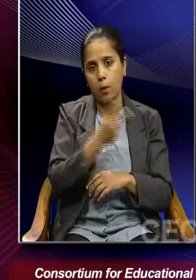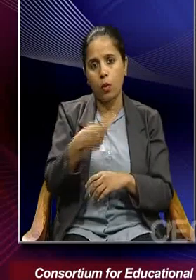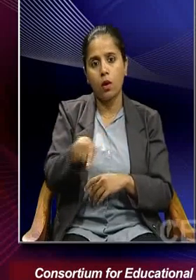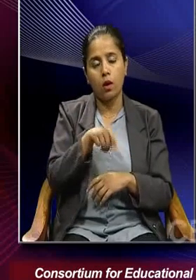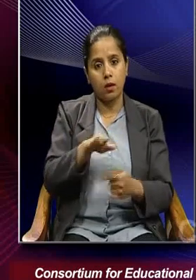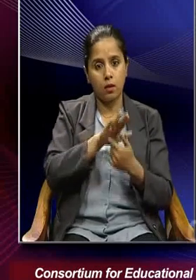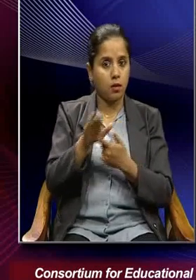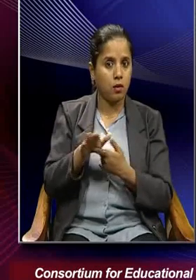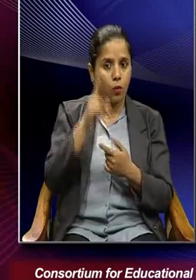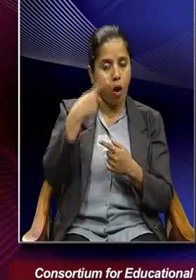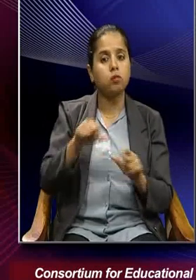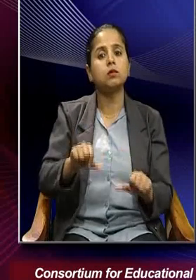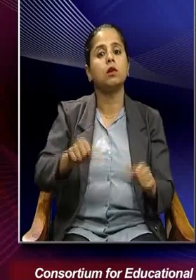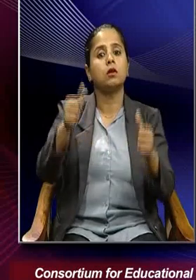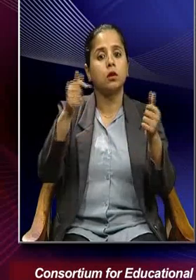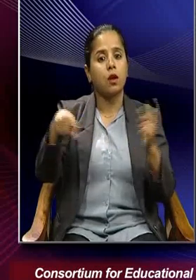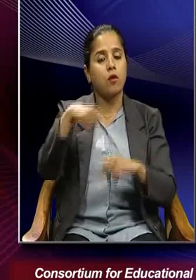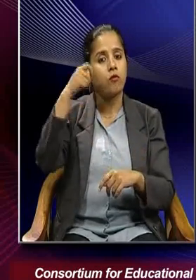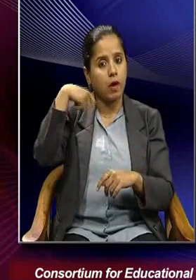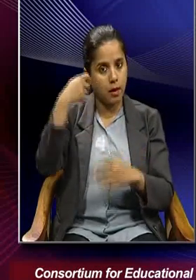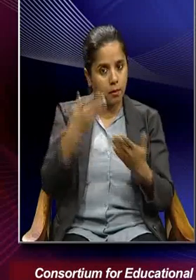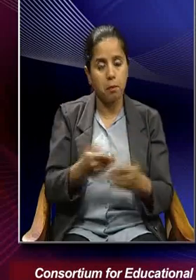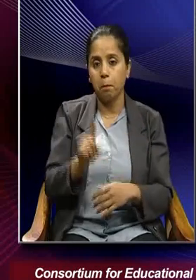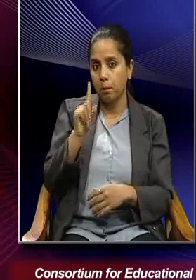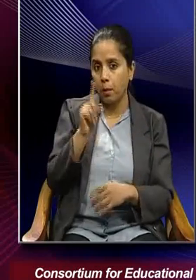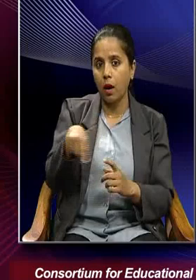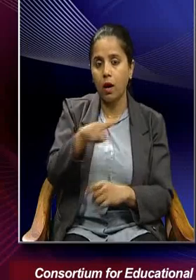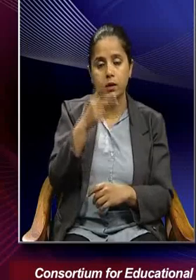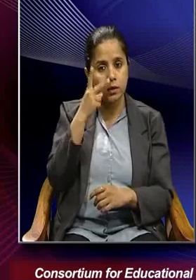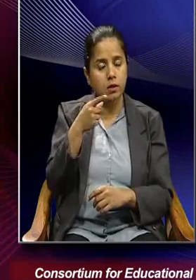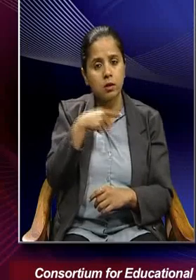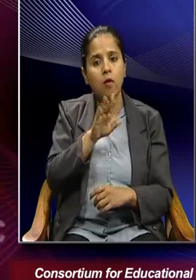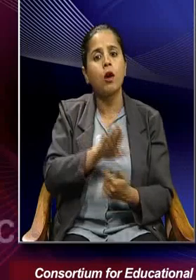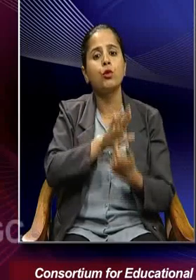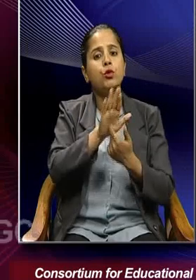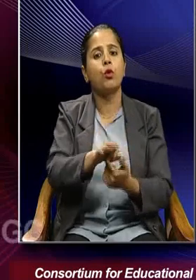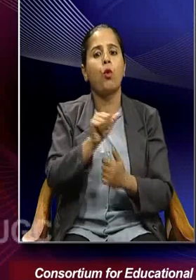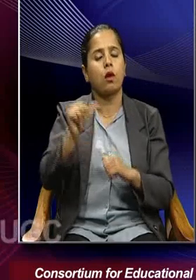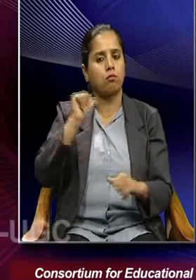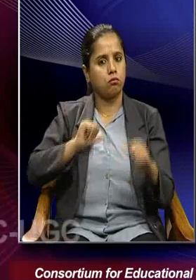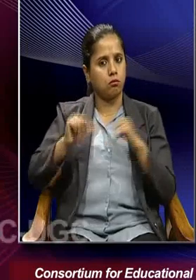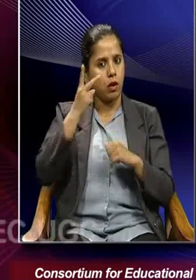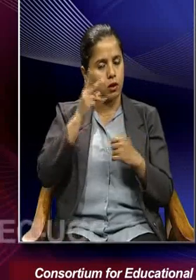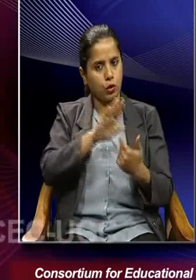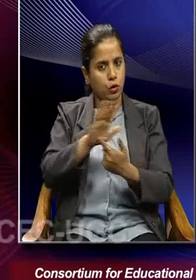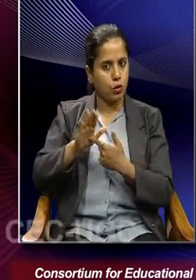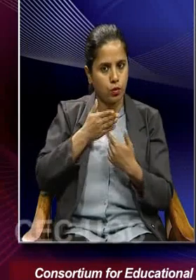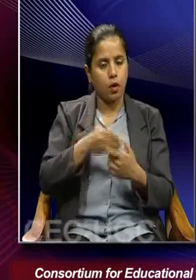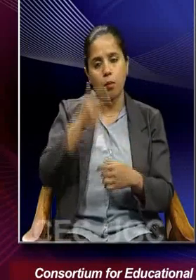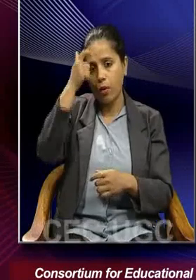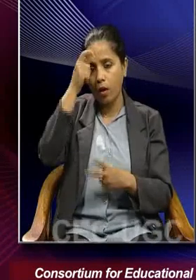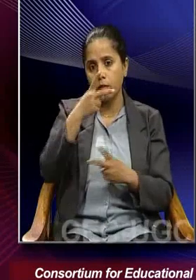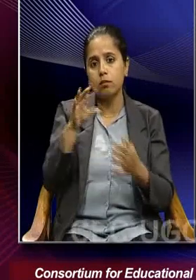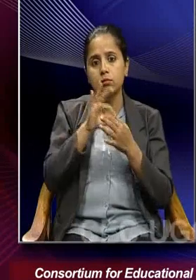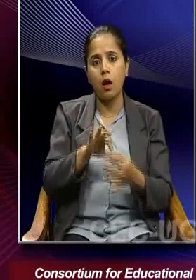became commercial success through this film, but the way they portrayed their characters and the kind of issues which